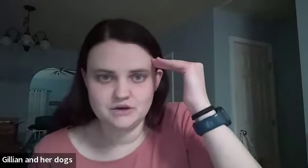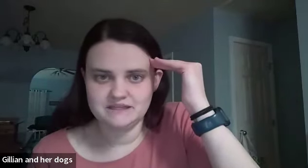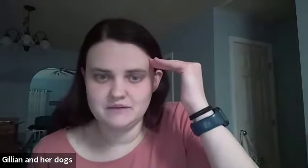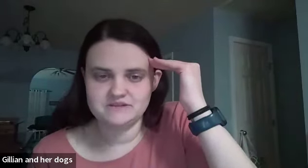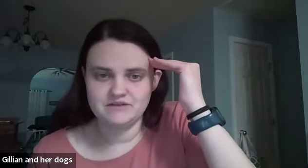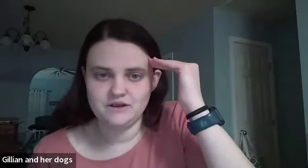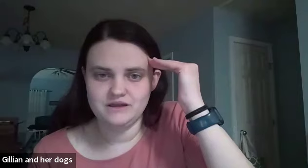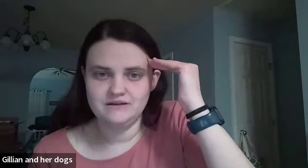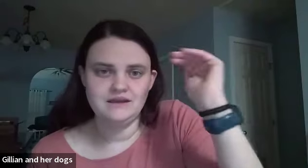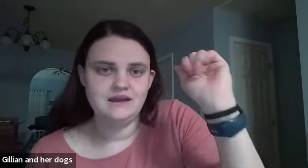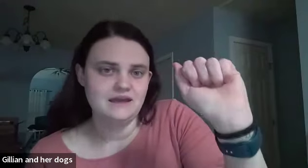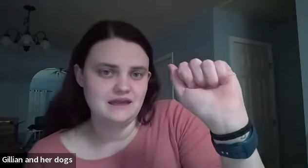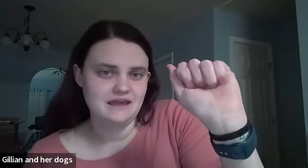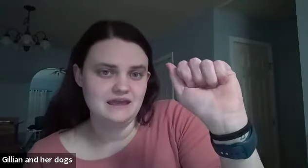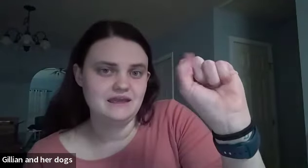no, like tap on the side of your head.